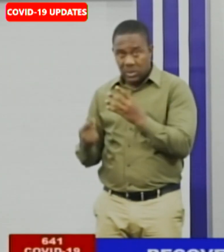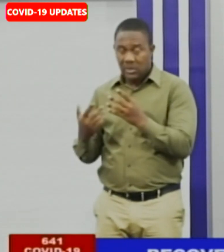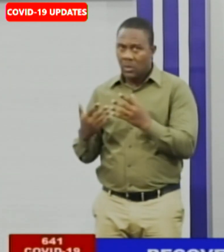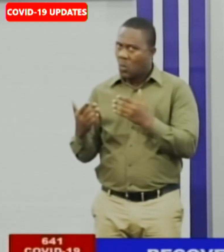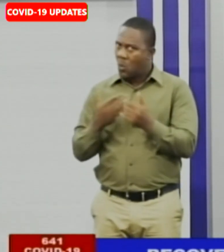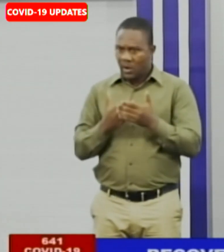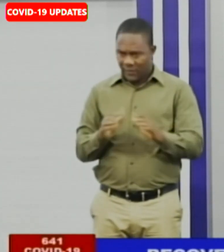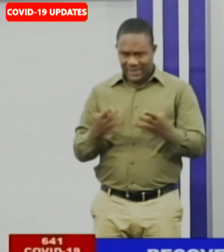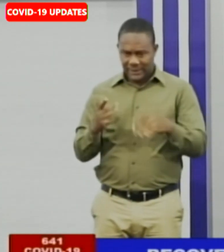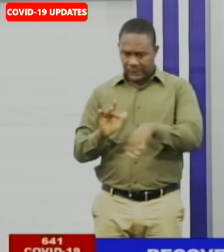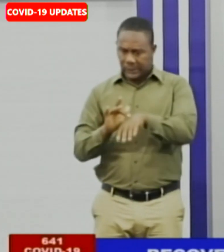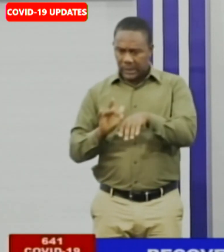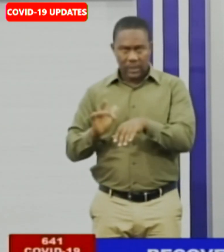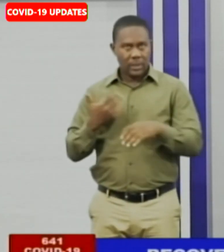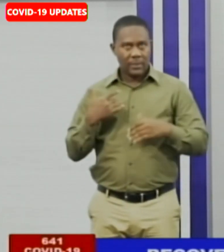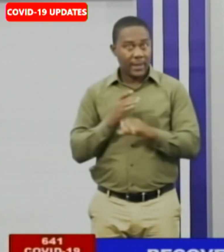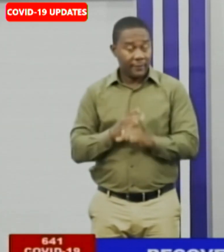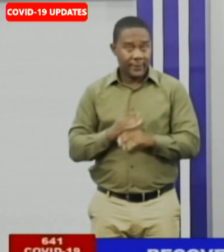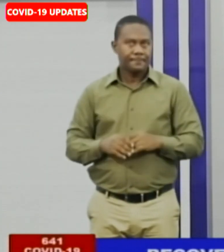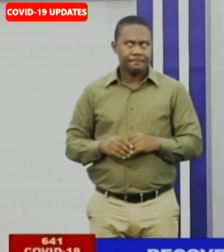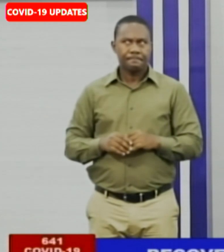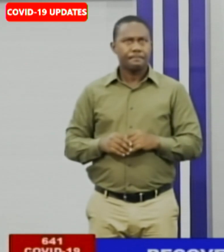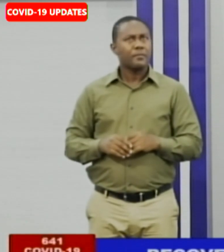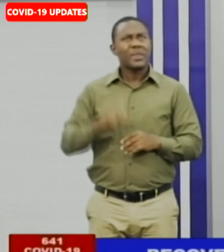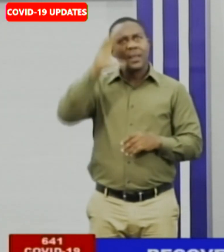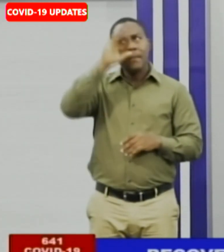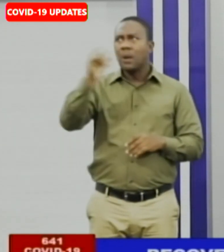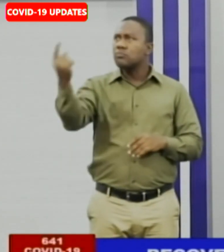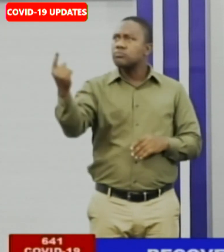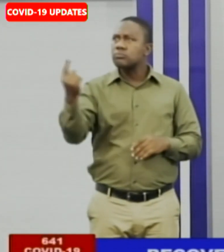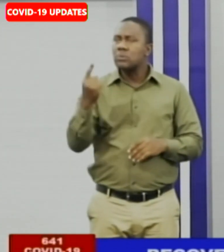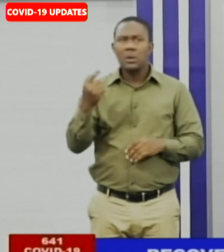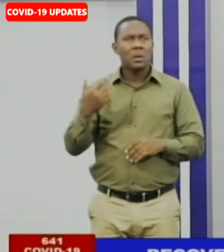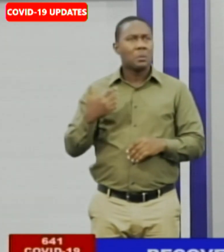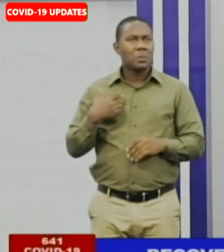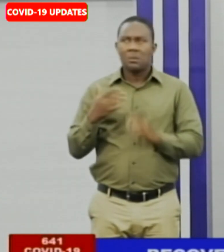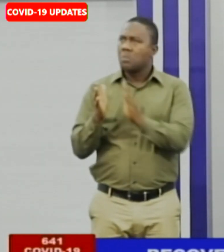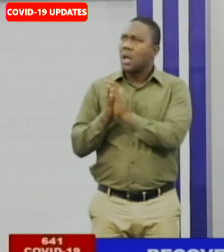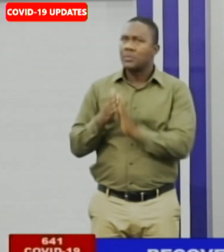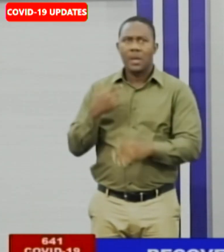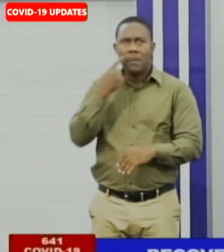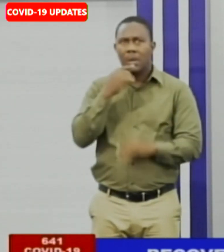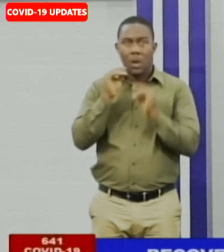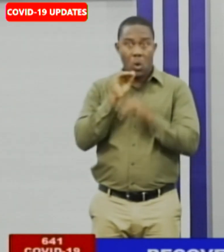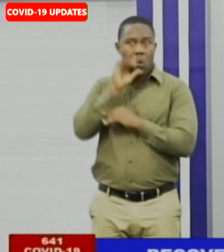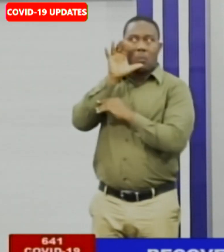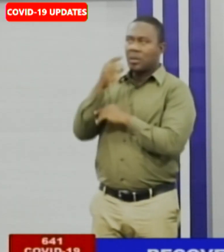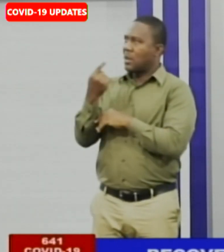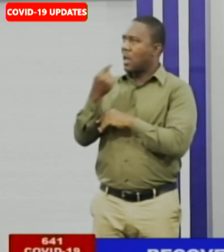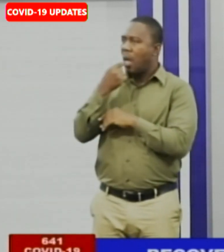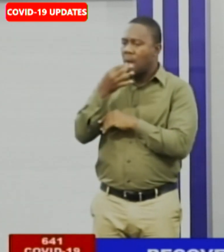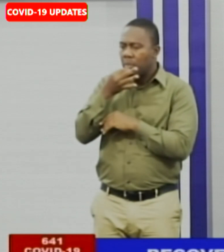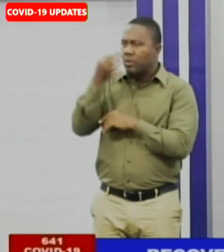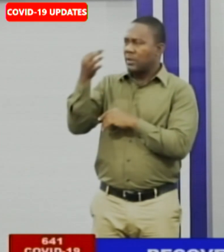very careful. So this gentleman came in and took in that swab. And later on, I left, I